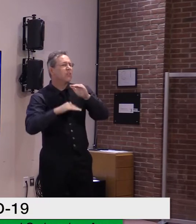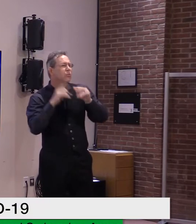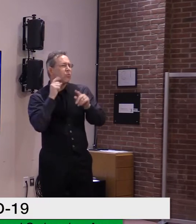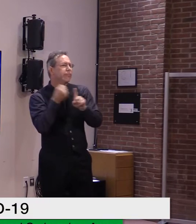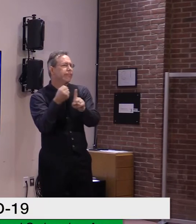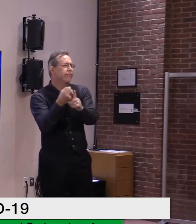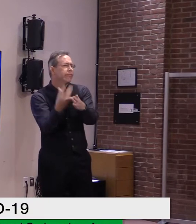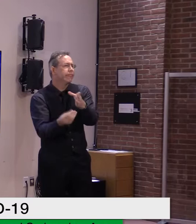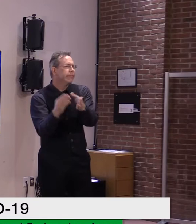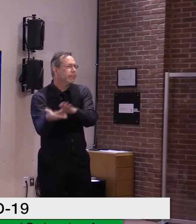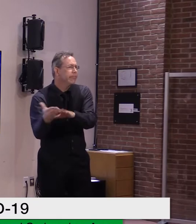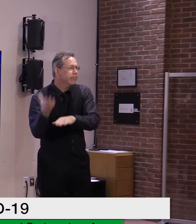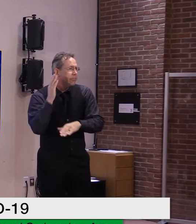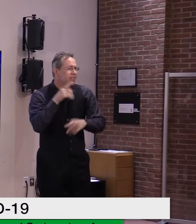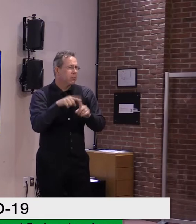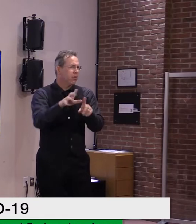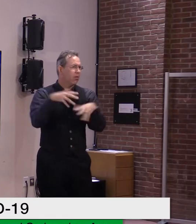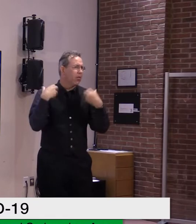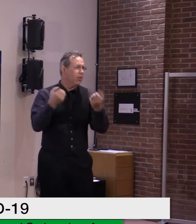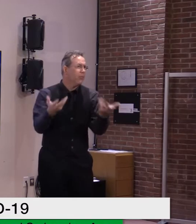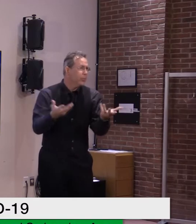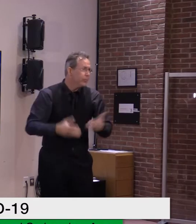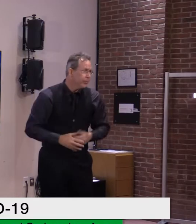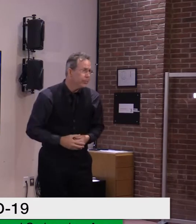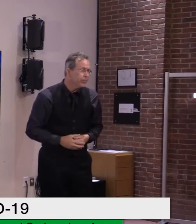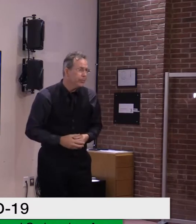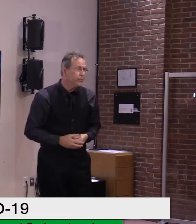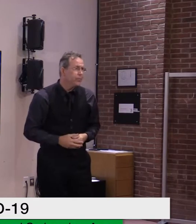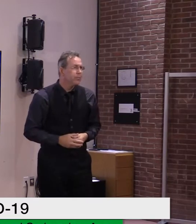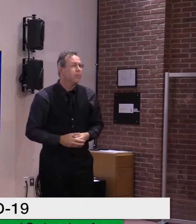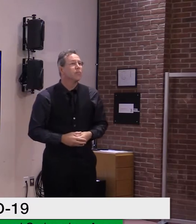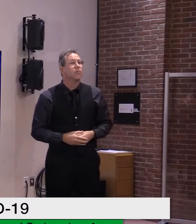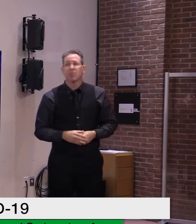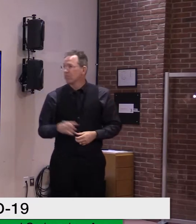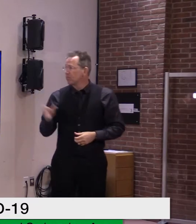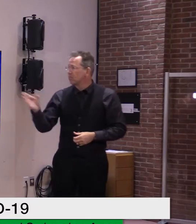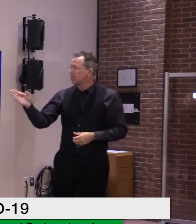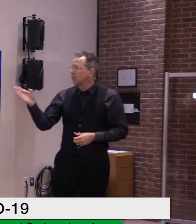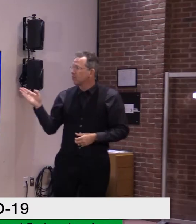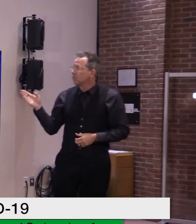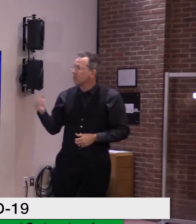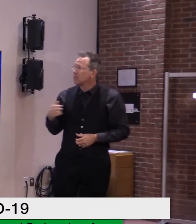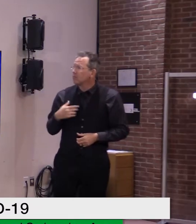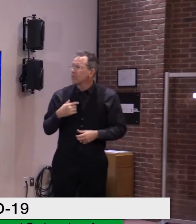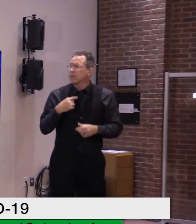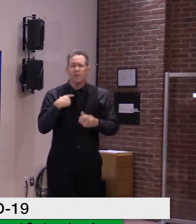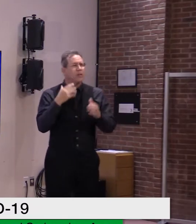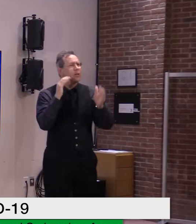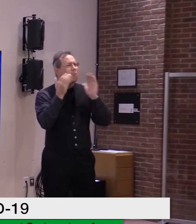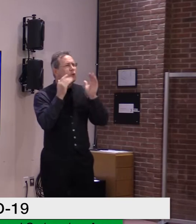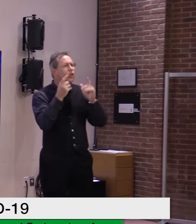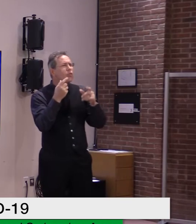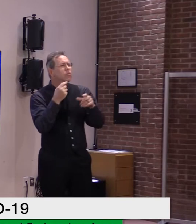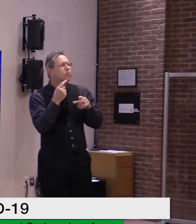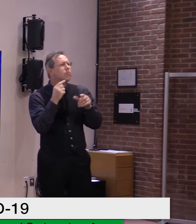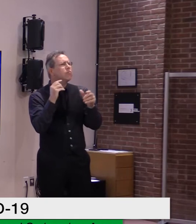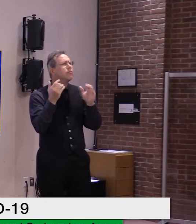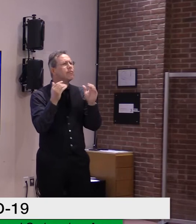these favorable trends even while mobility data shows that Vermonters are continuing to move around at pre-pandemic